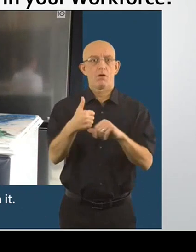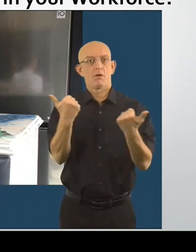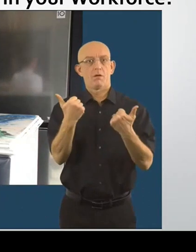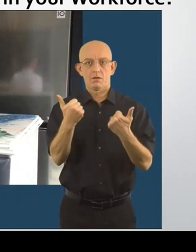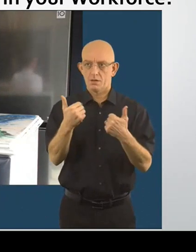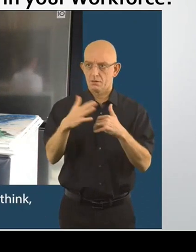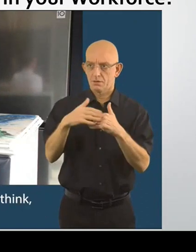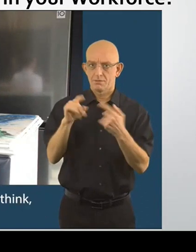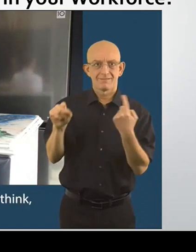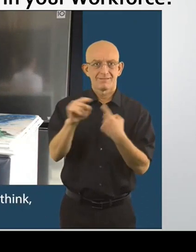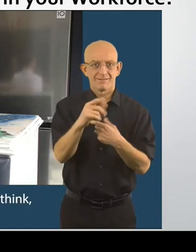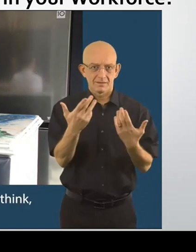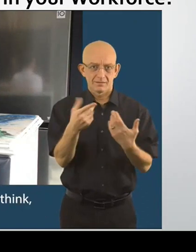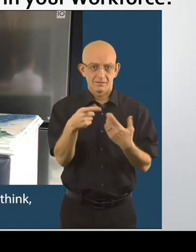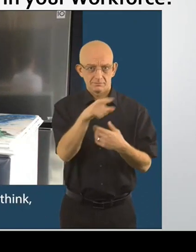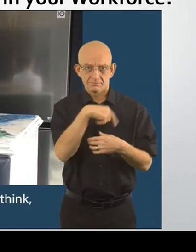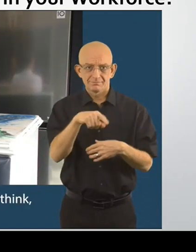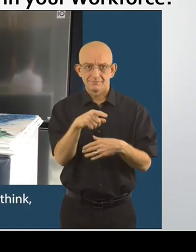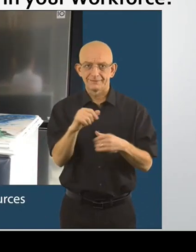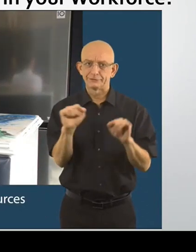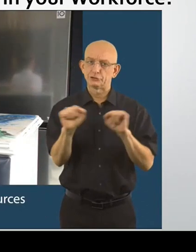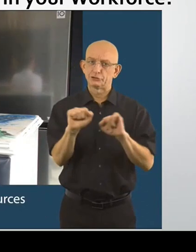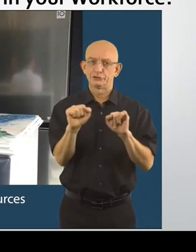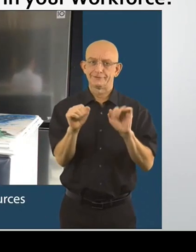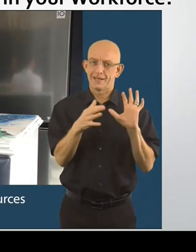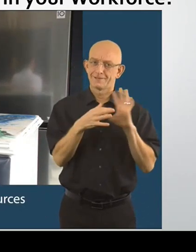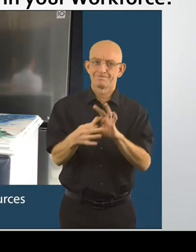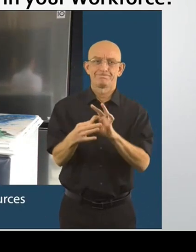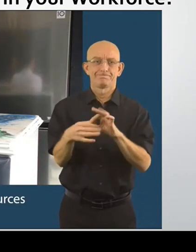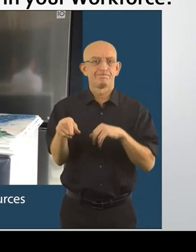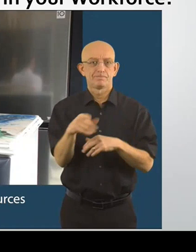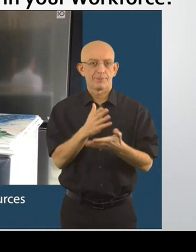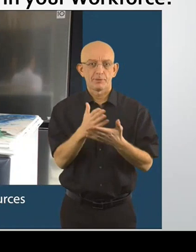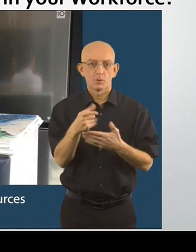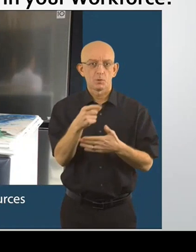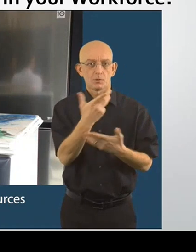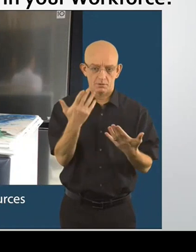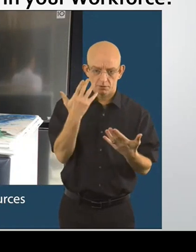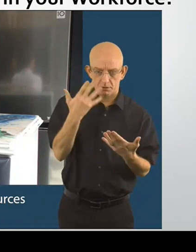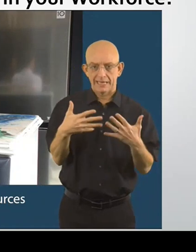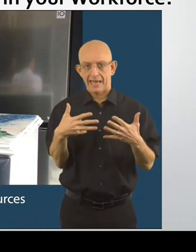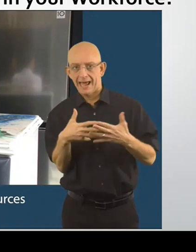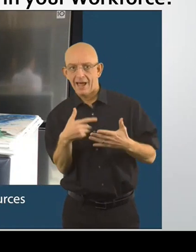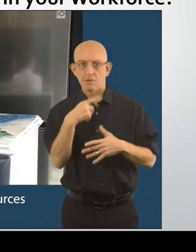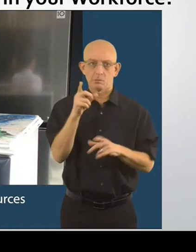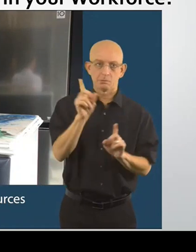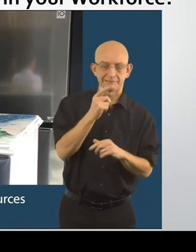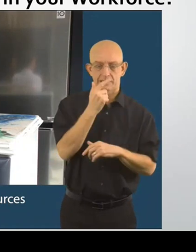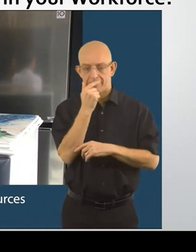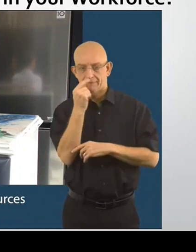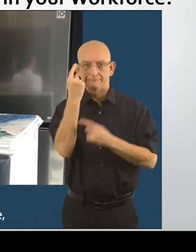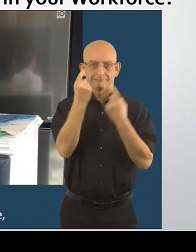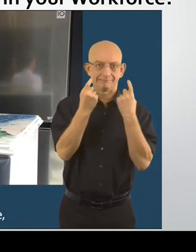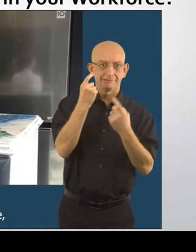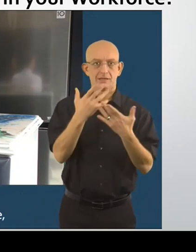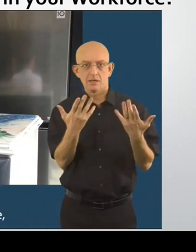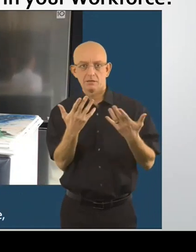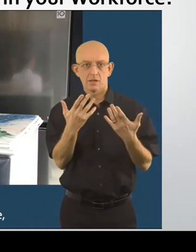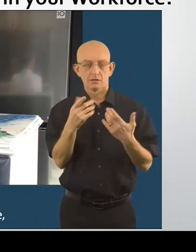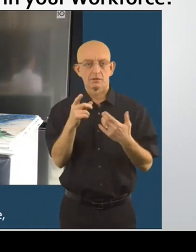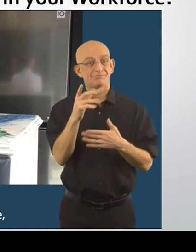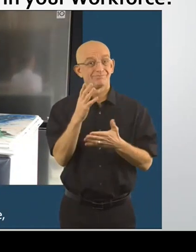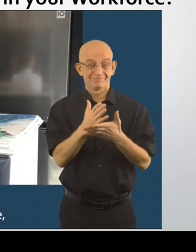positive impact on it. They've just not been engaged with, I think, through fear or through lack of resources or many options.